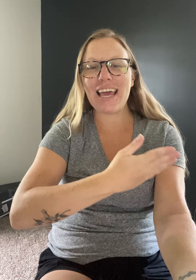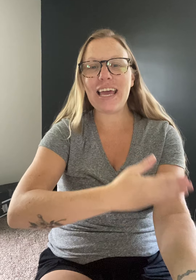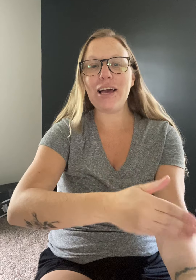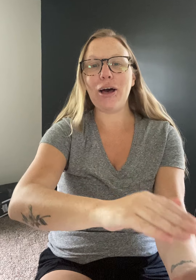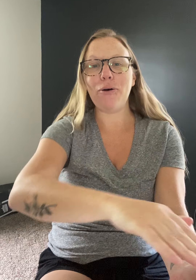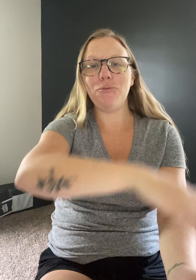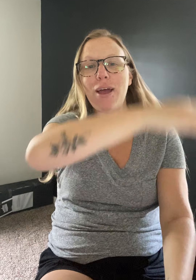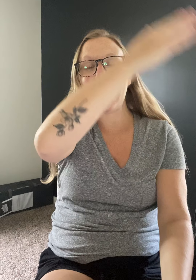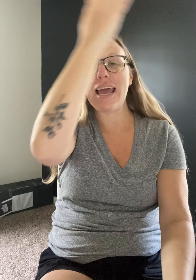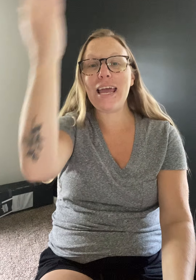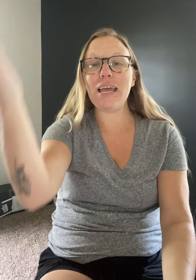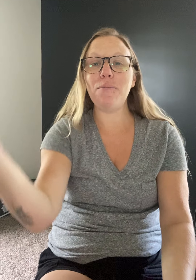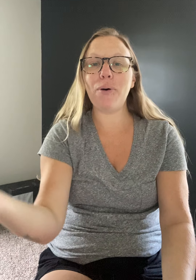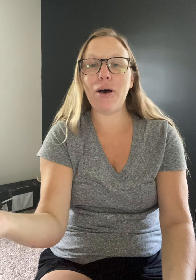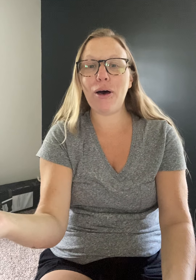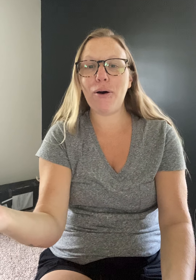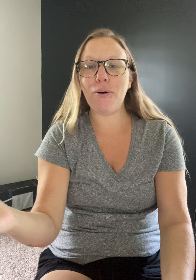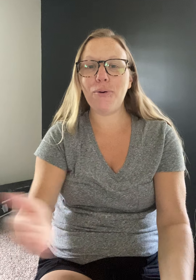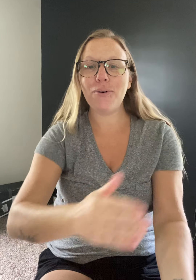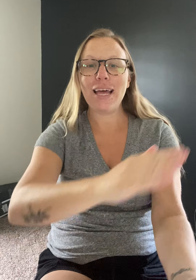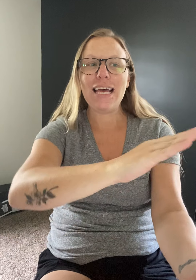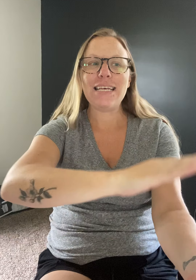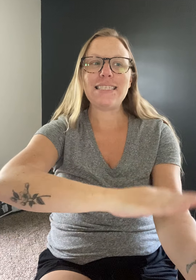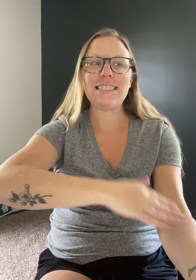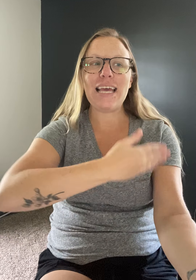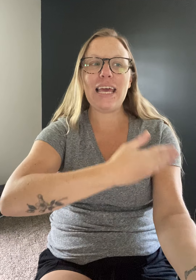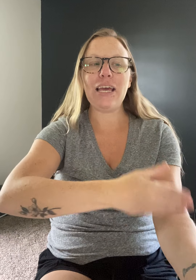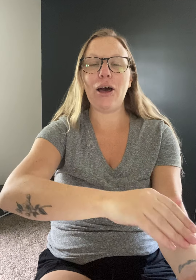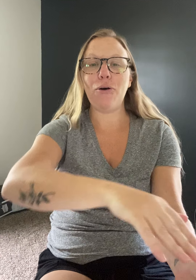sing a rainbow,